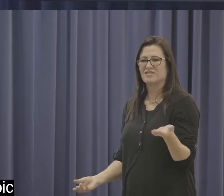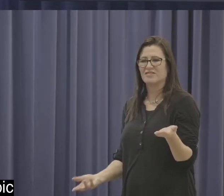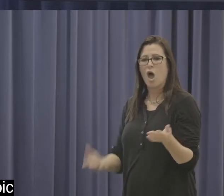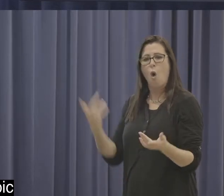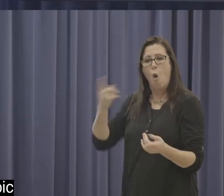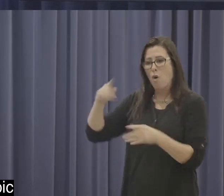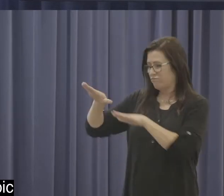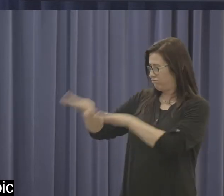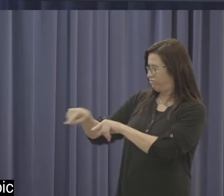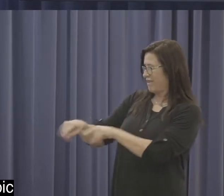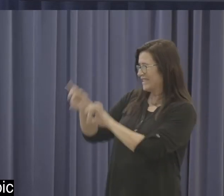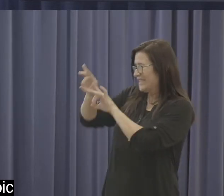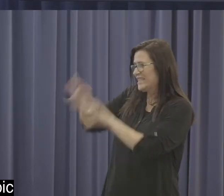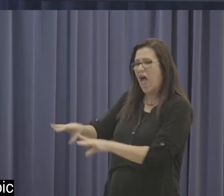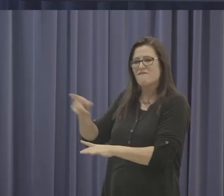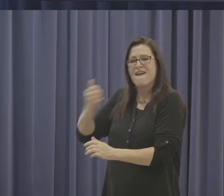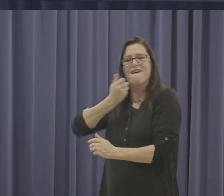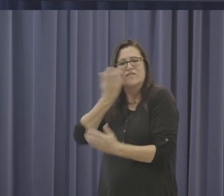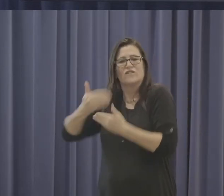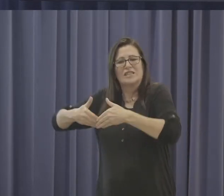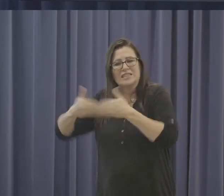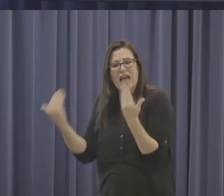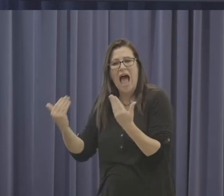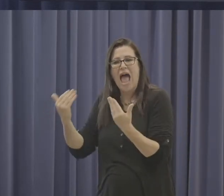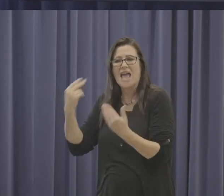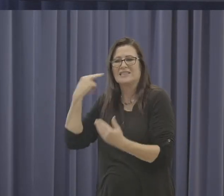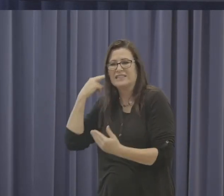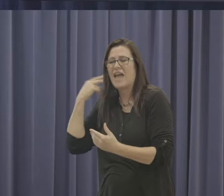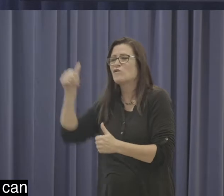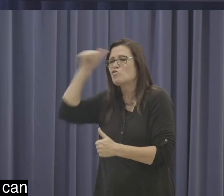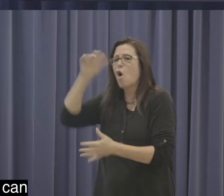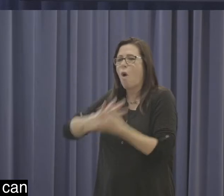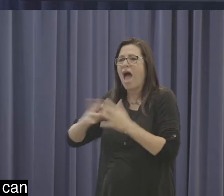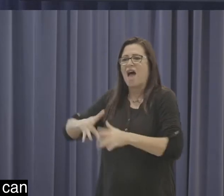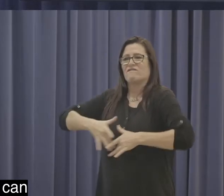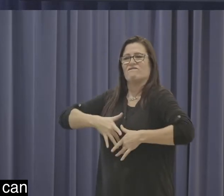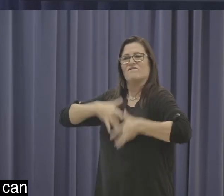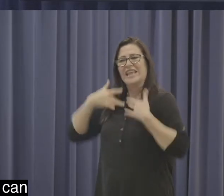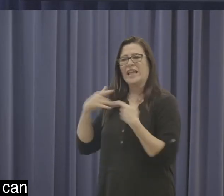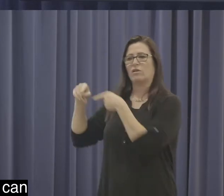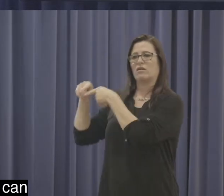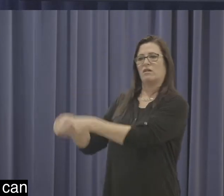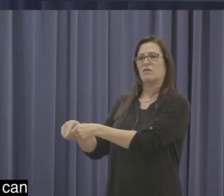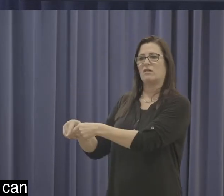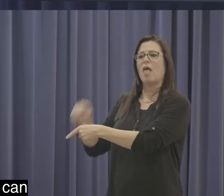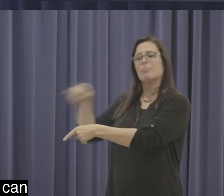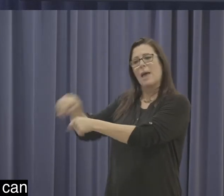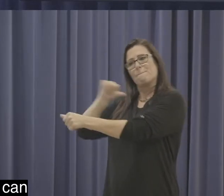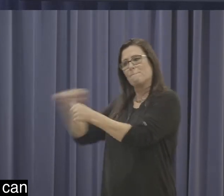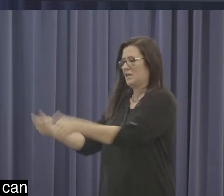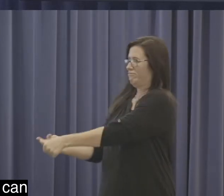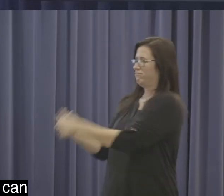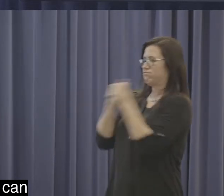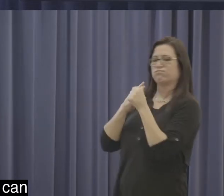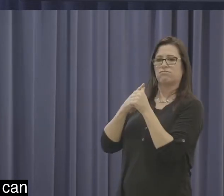lived experience of hearing loss hold a unique insight into how research and services can best